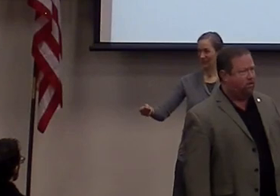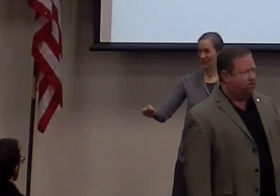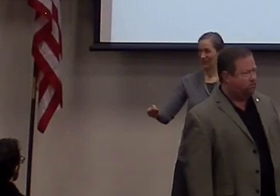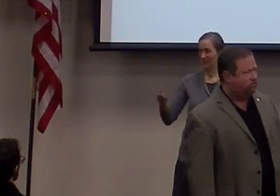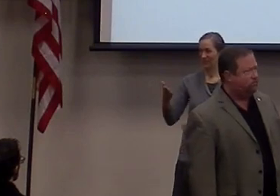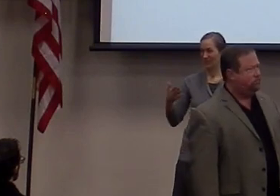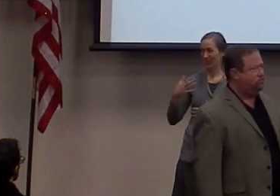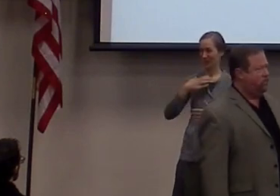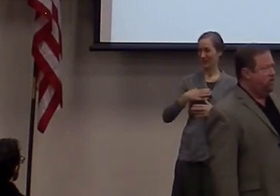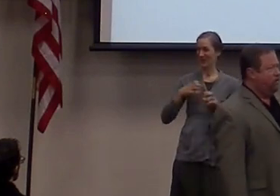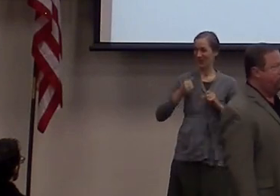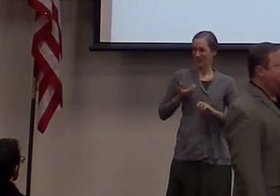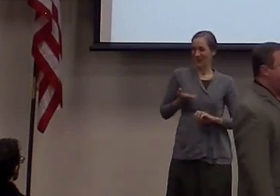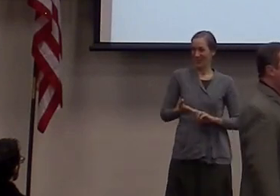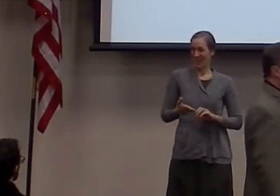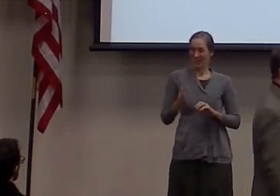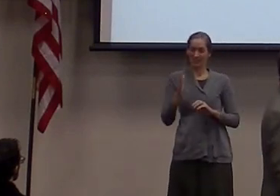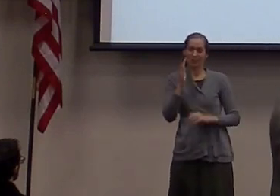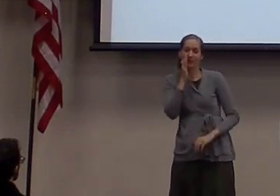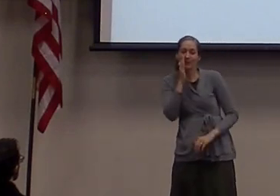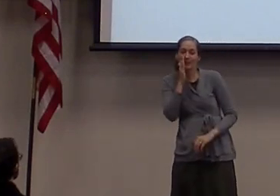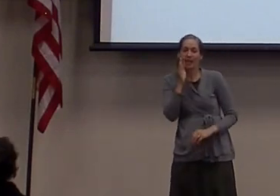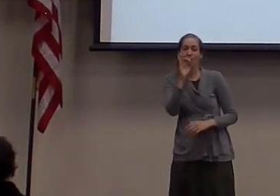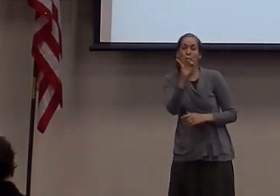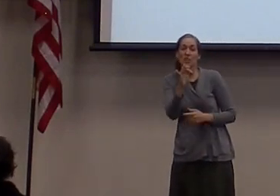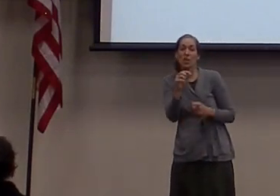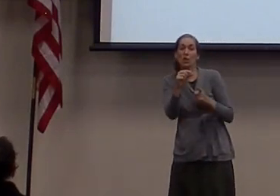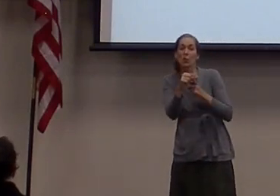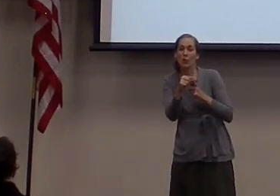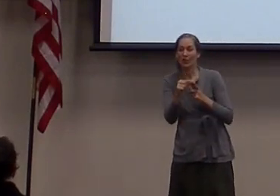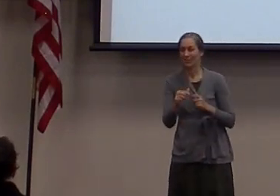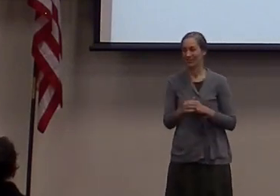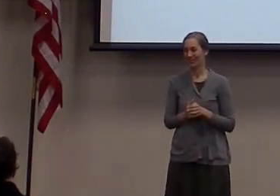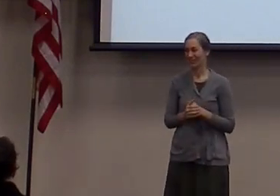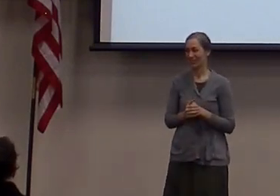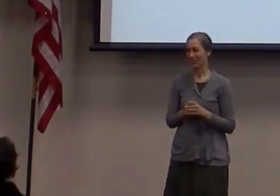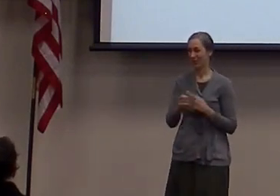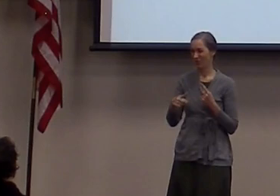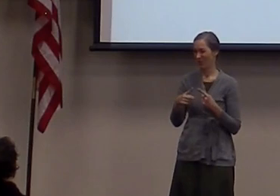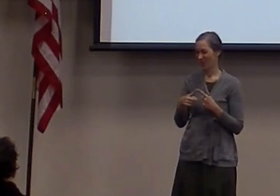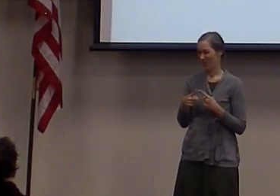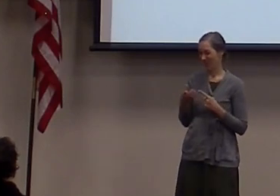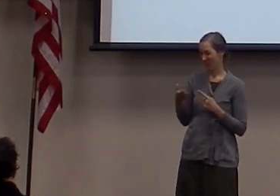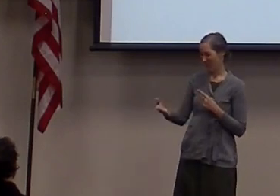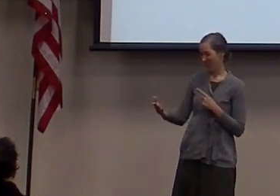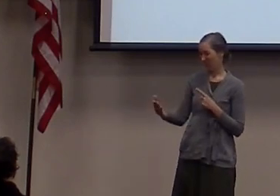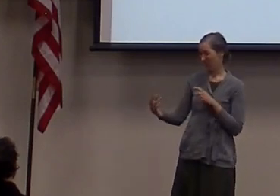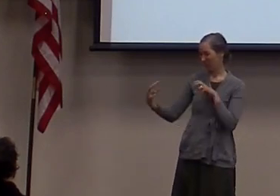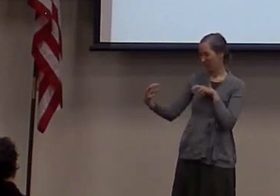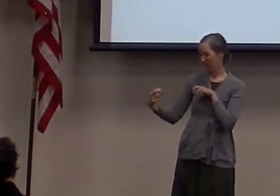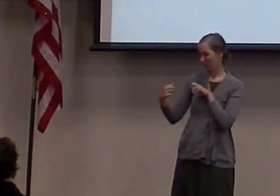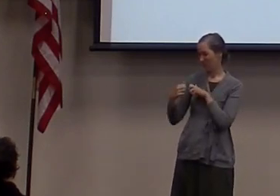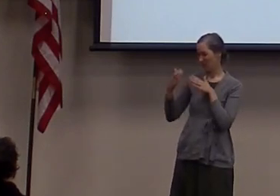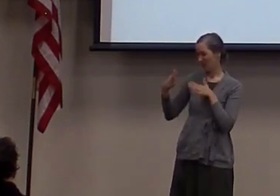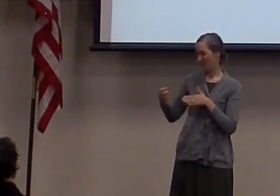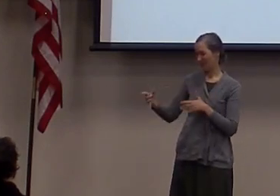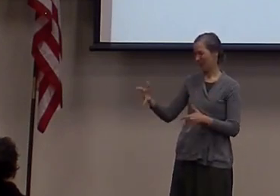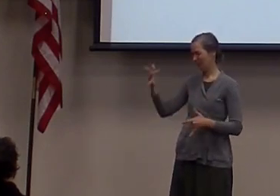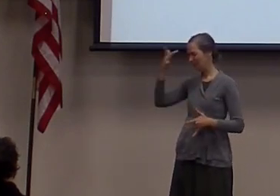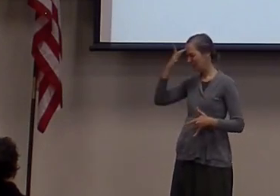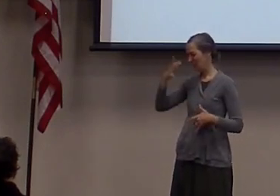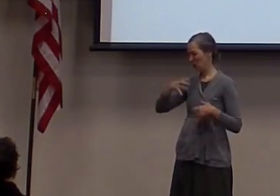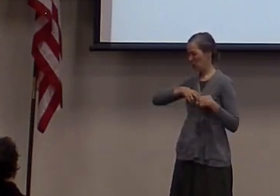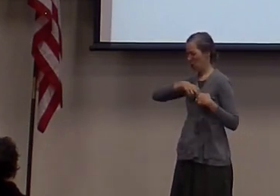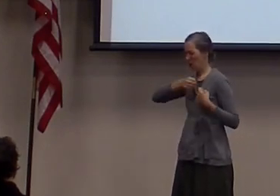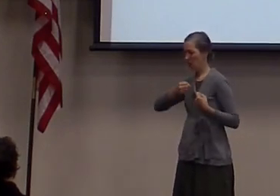word. When you're sitting there and someone's heart broke and sick, preach the word. When someone feels like